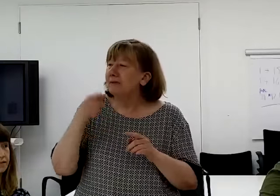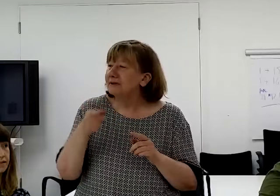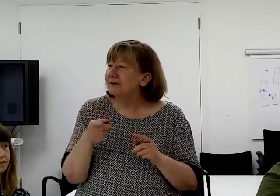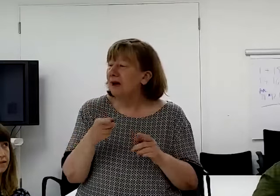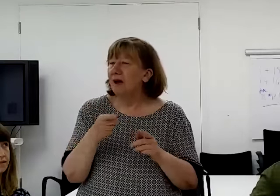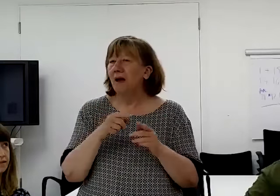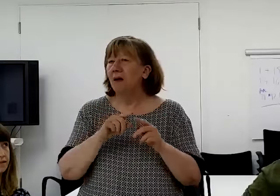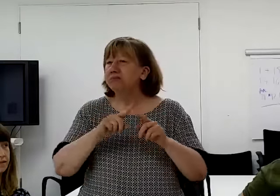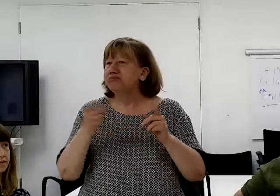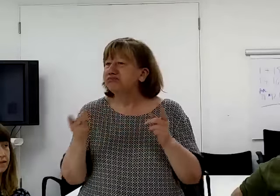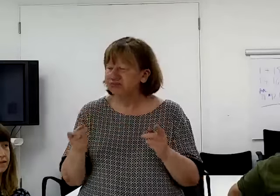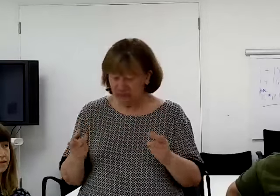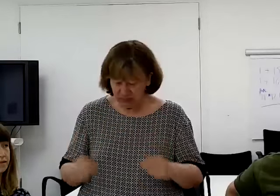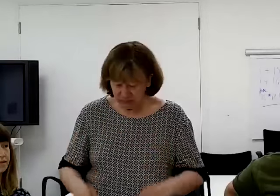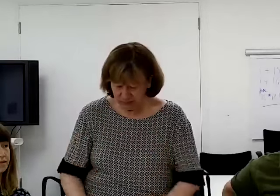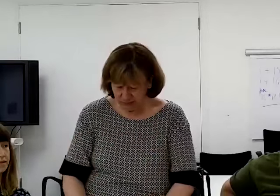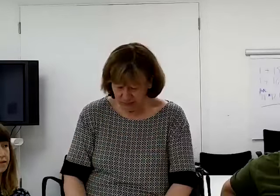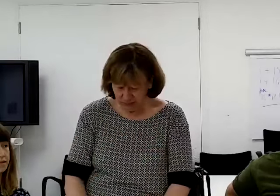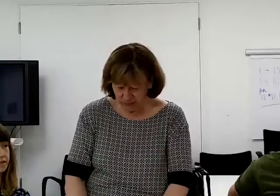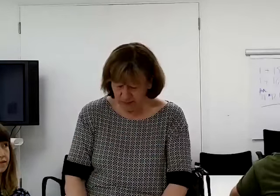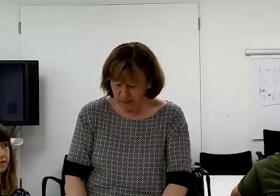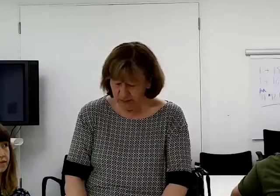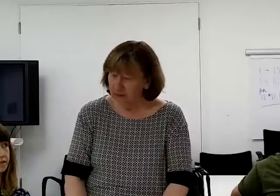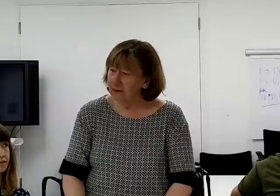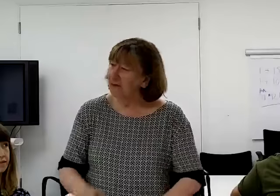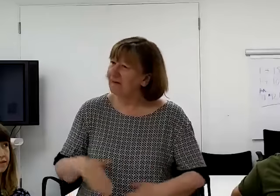I looked at the leaders, the prime ministers,